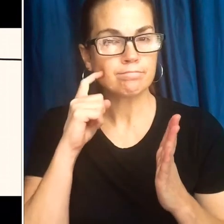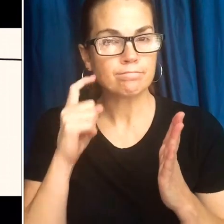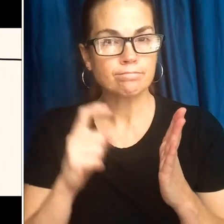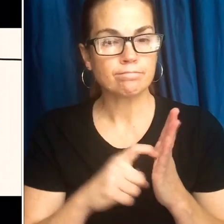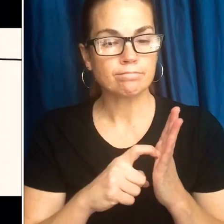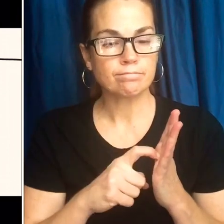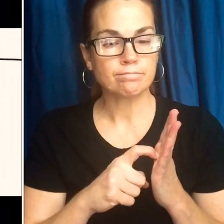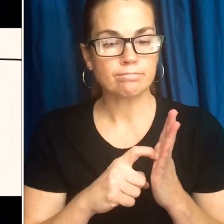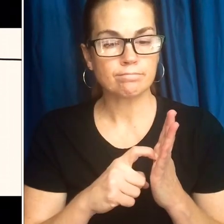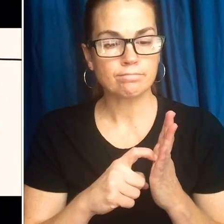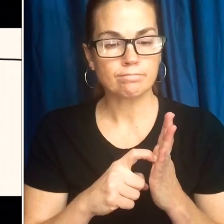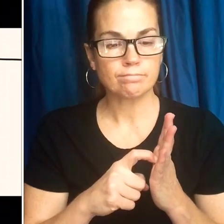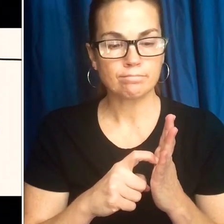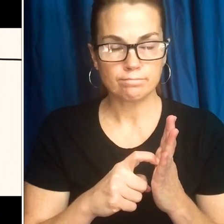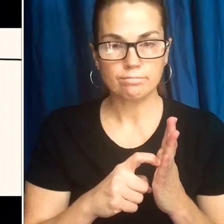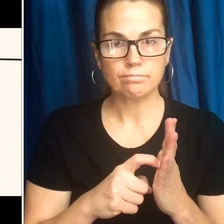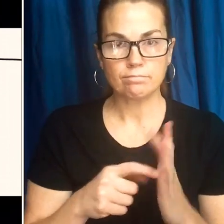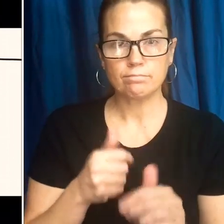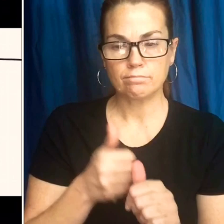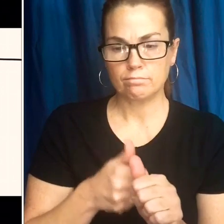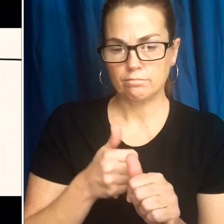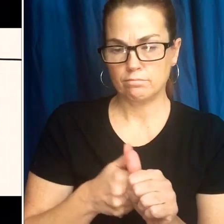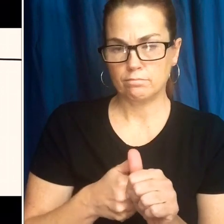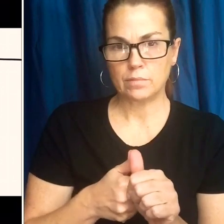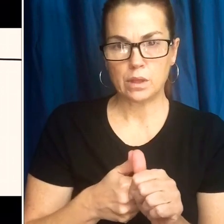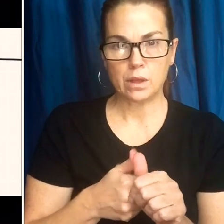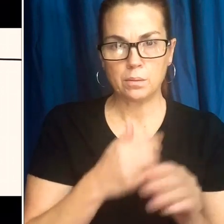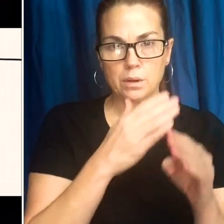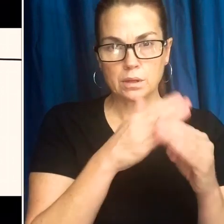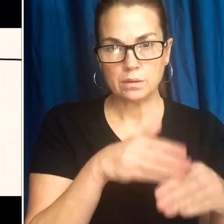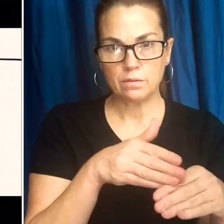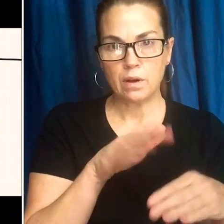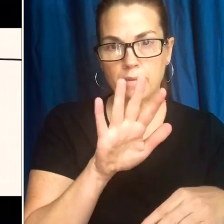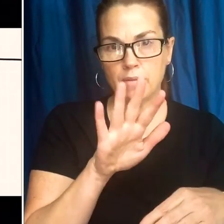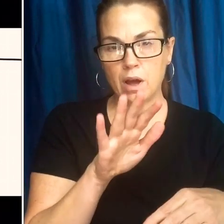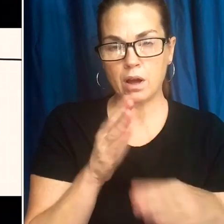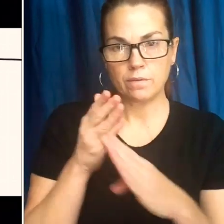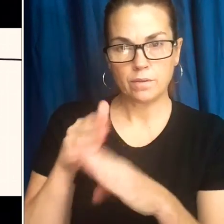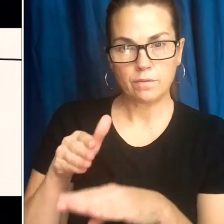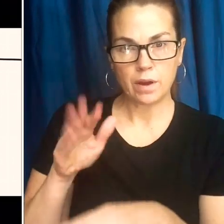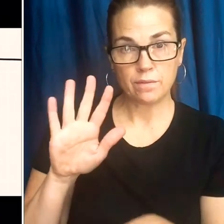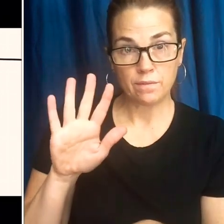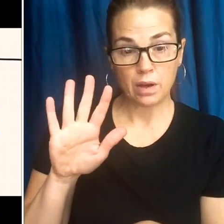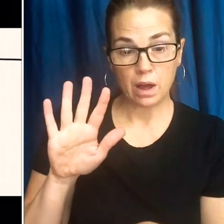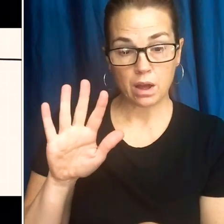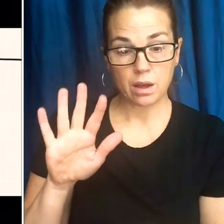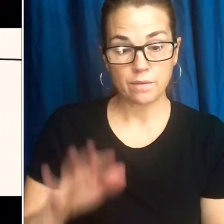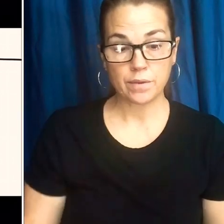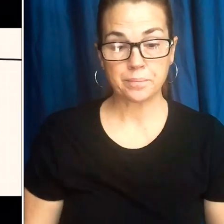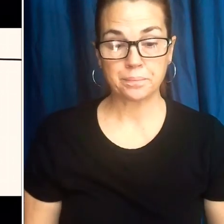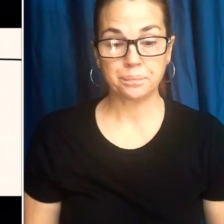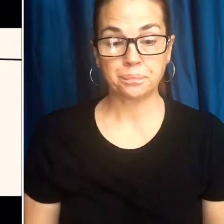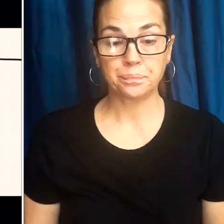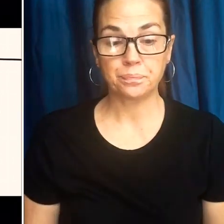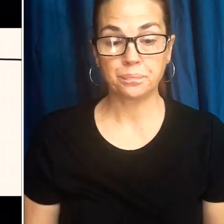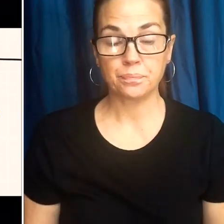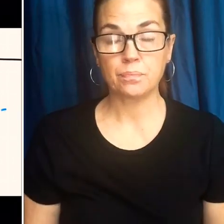I would get 5 over 20 is less than